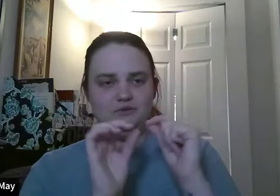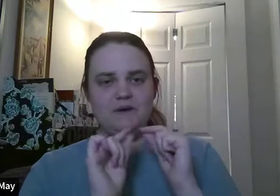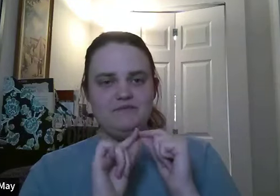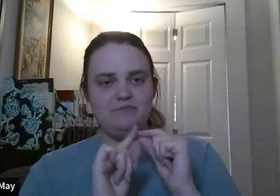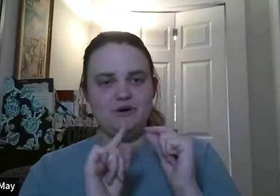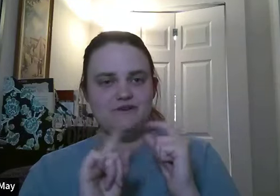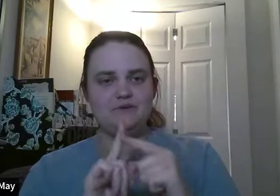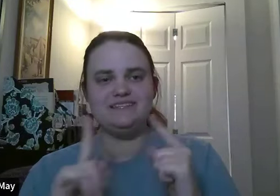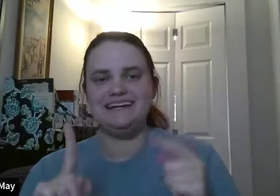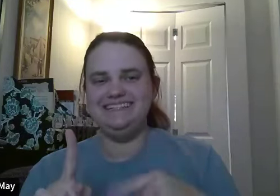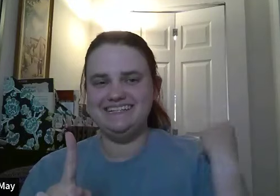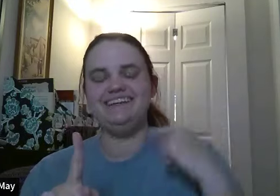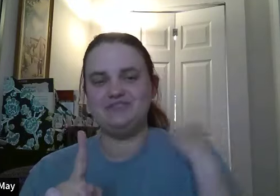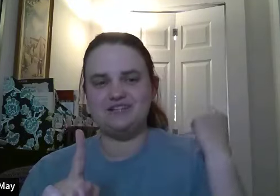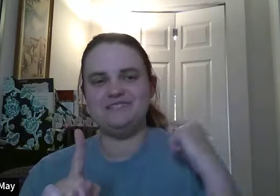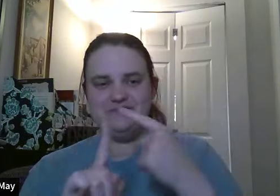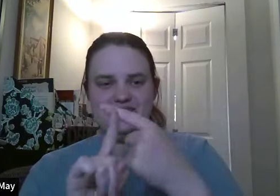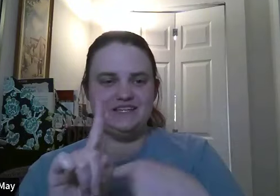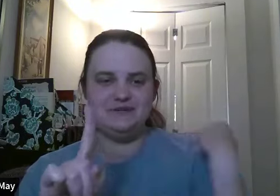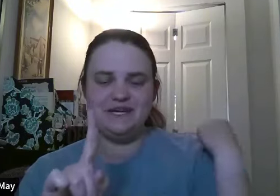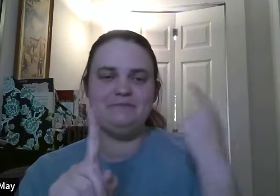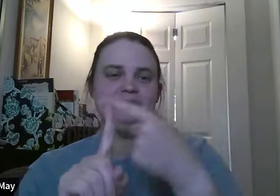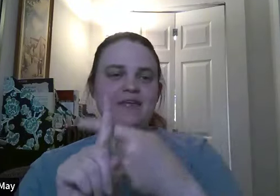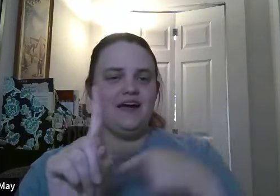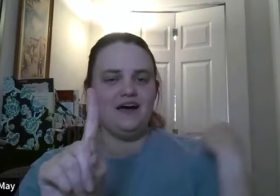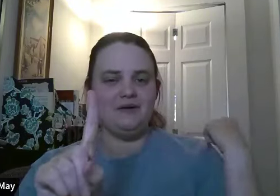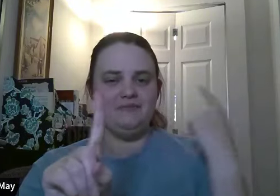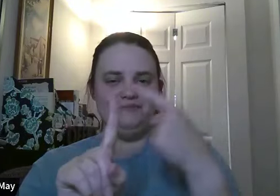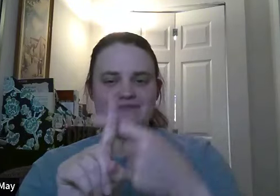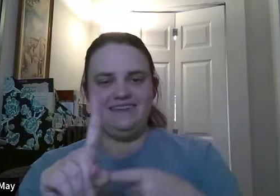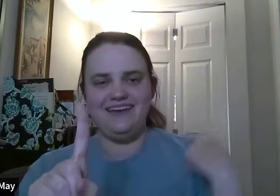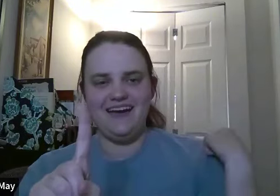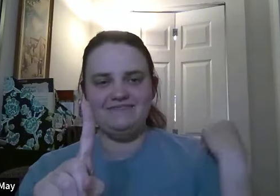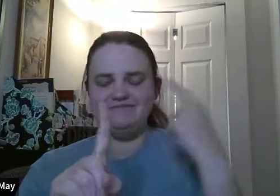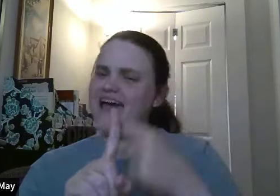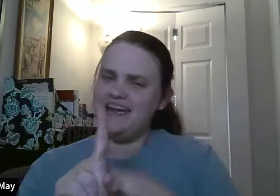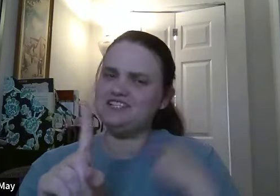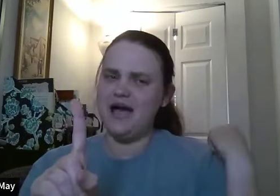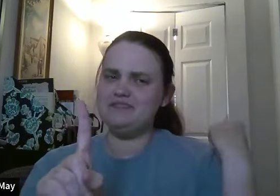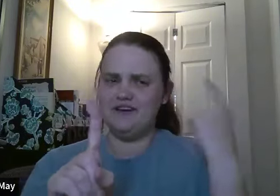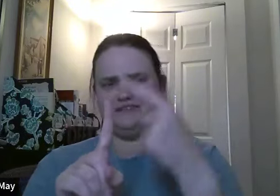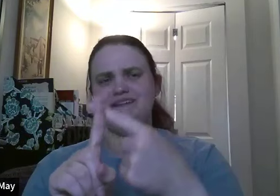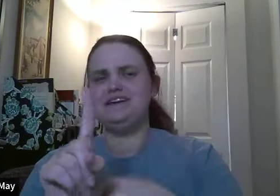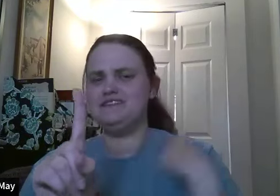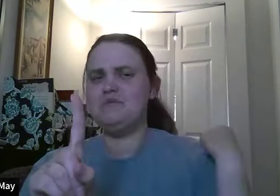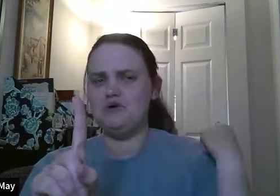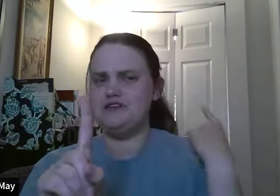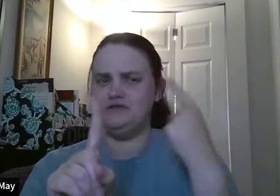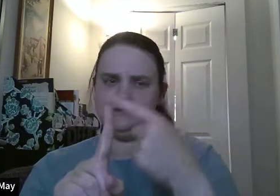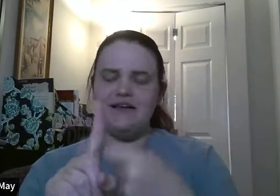where my pointer finger was and I did like scratch myself on the neck doing it. Yeah, that actually happens often in ASL more than you